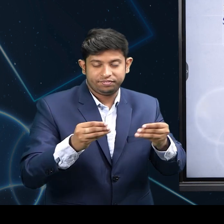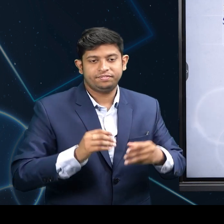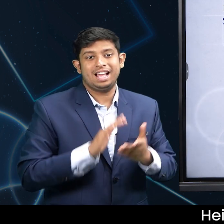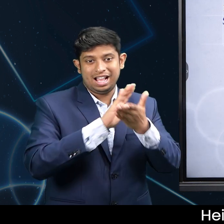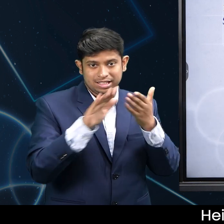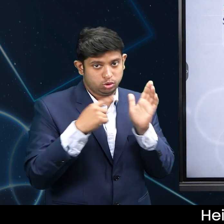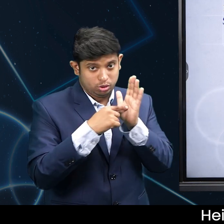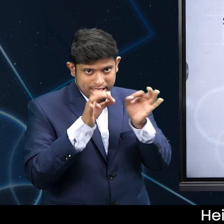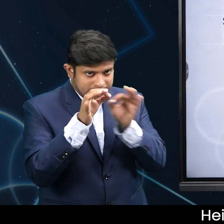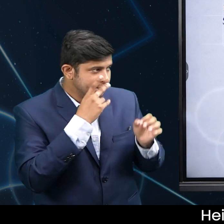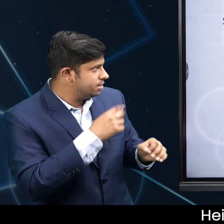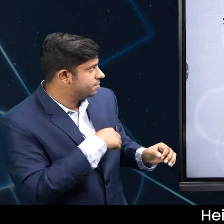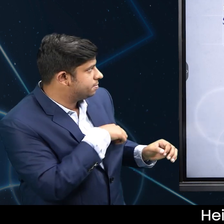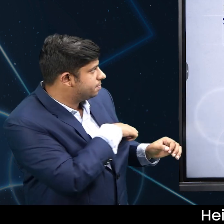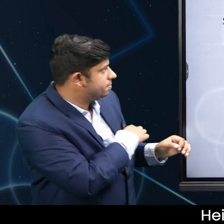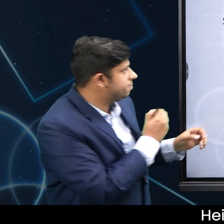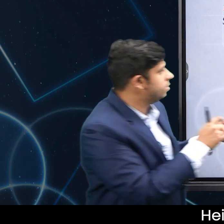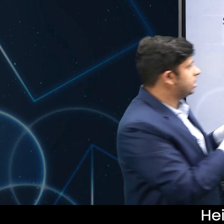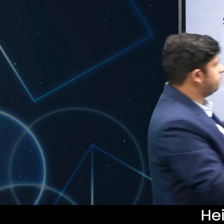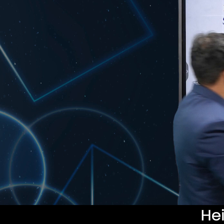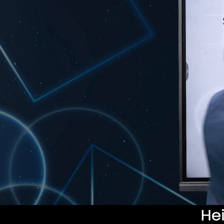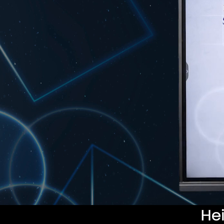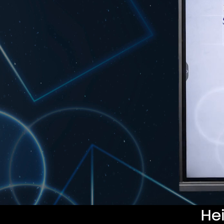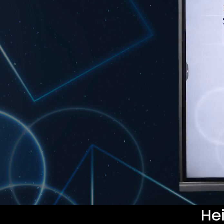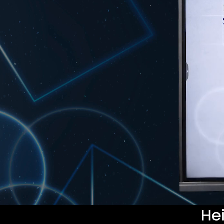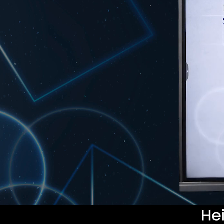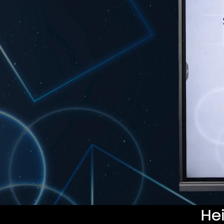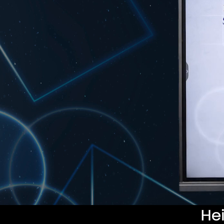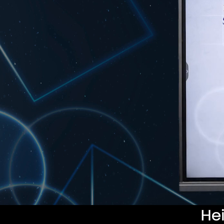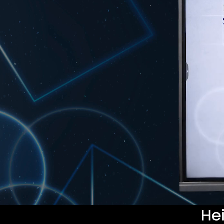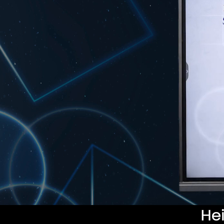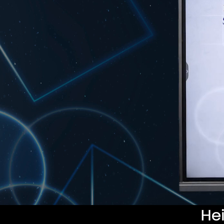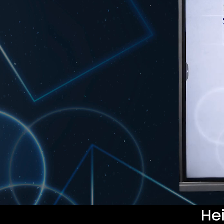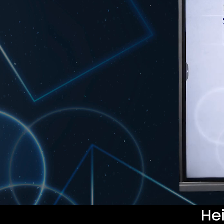Given height of the cylinder is equal to 14 meter,